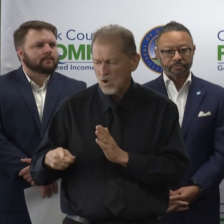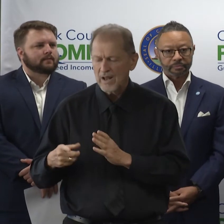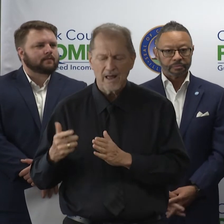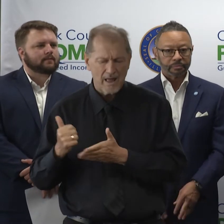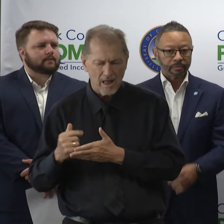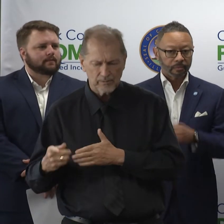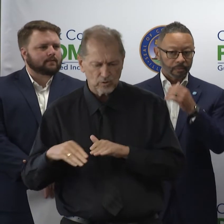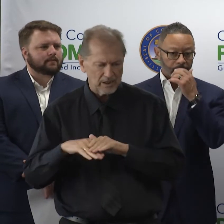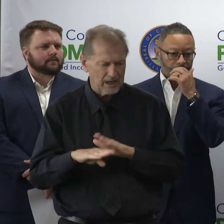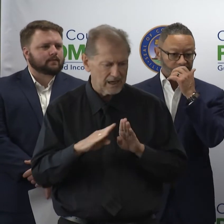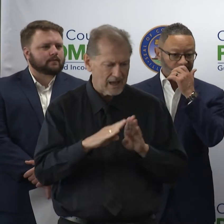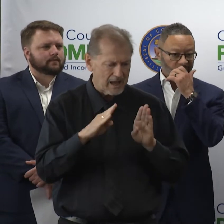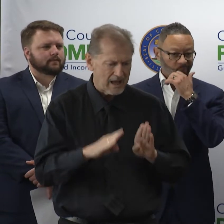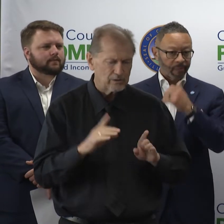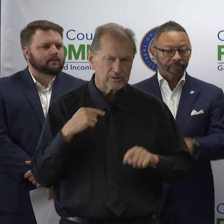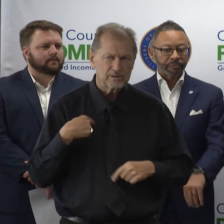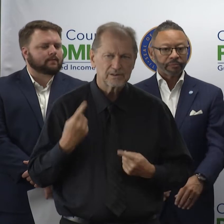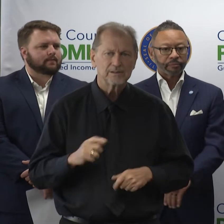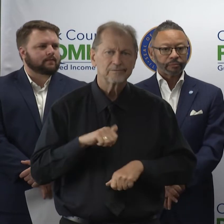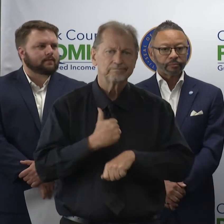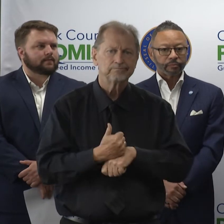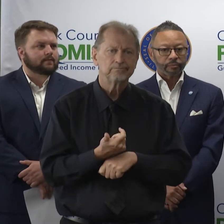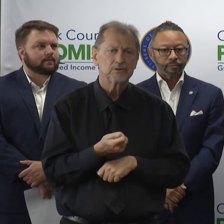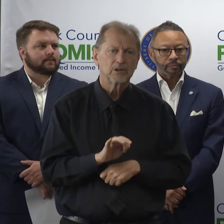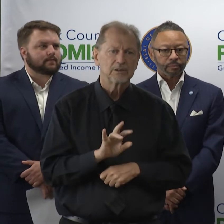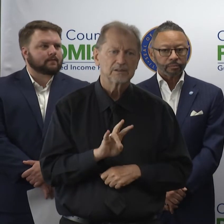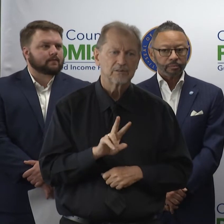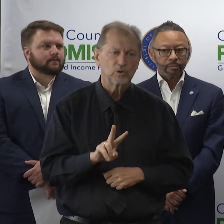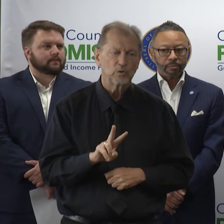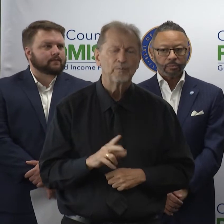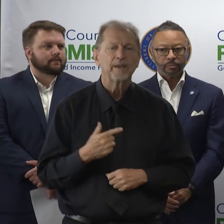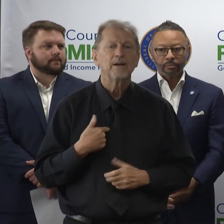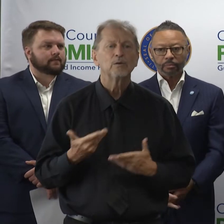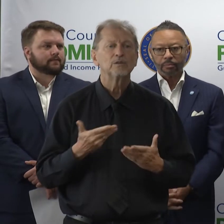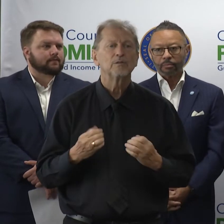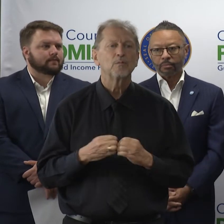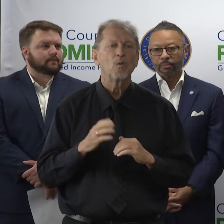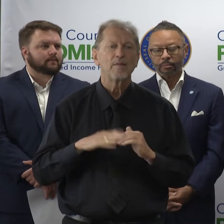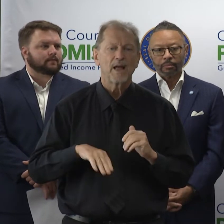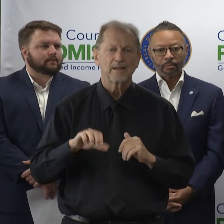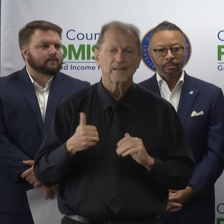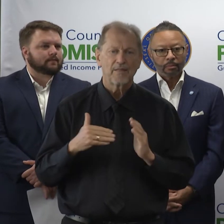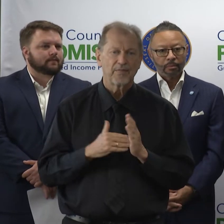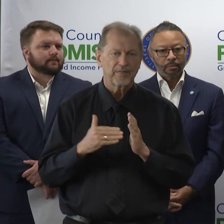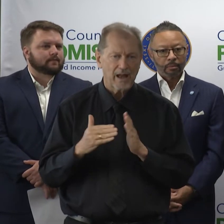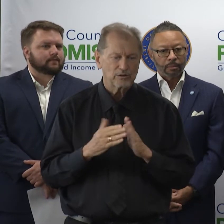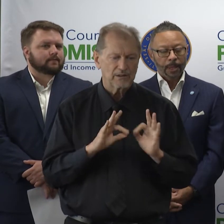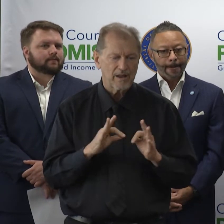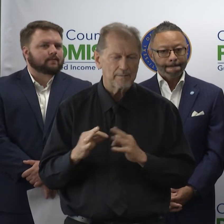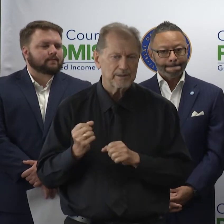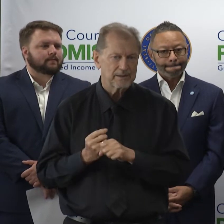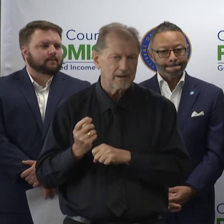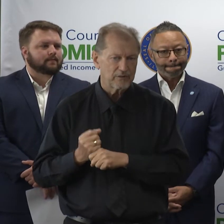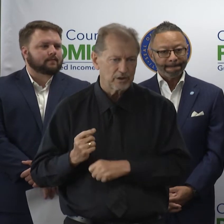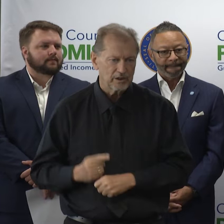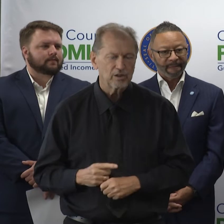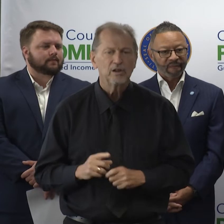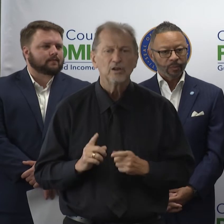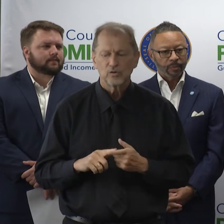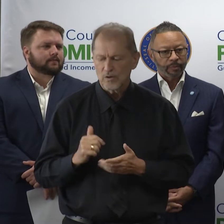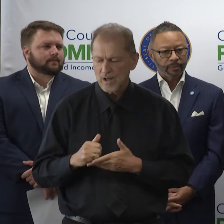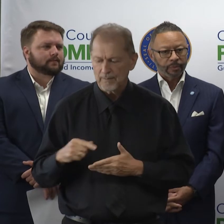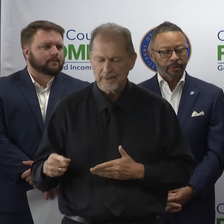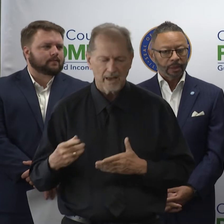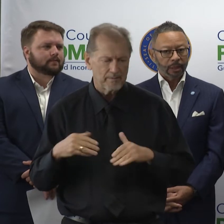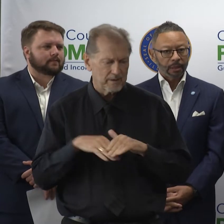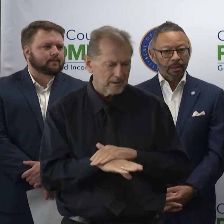across the region since 1972. Annually, we serve more than 10,000 households each year to meet their affordable housing and